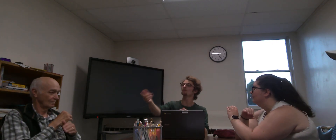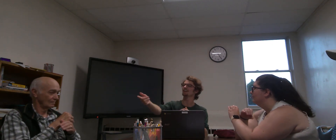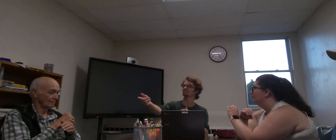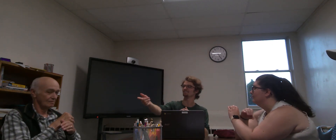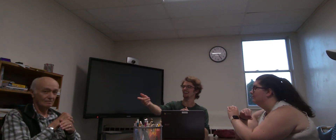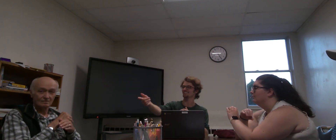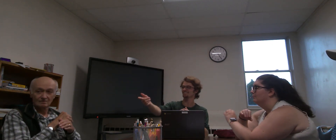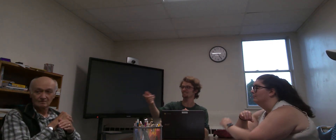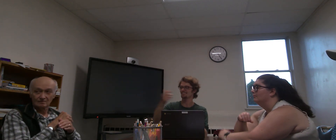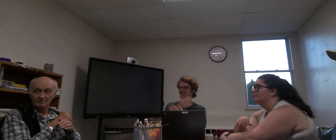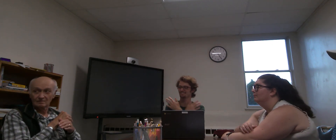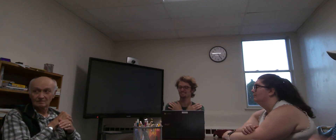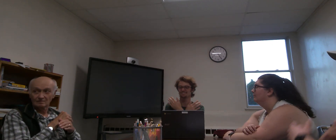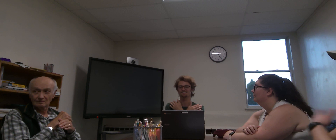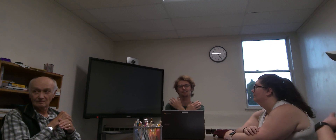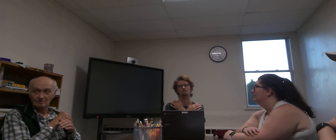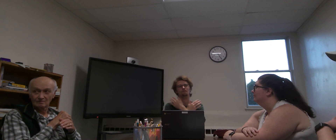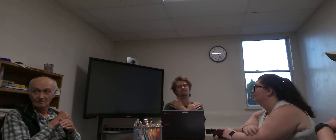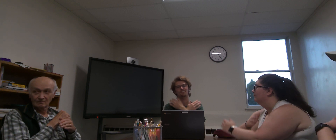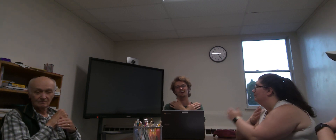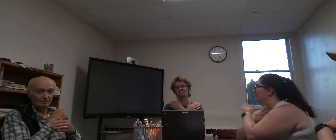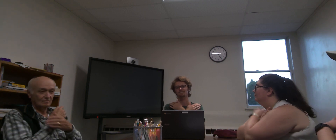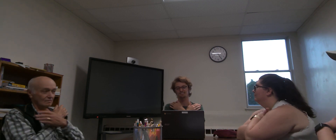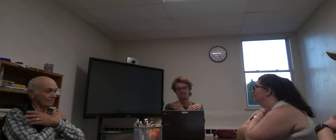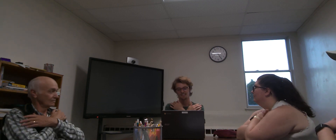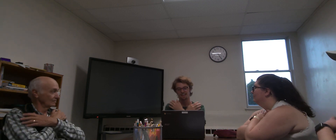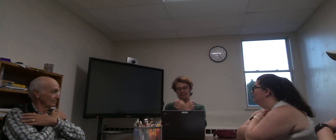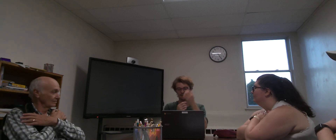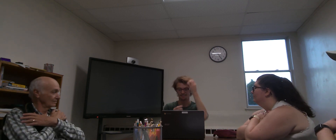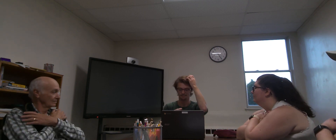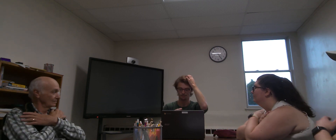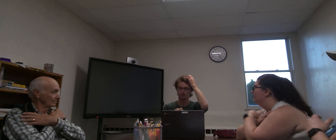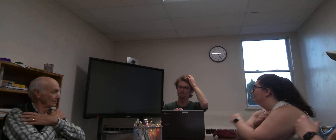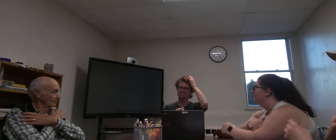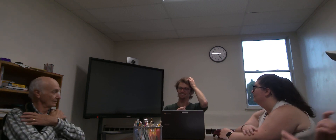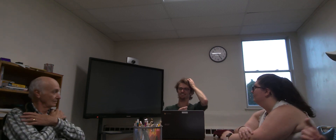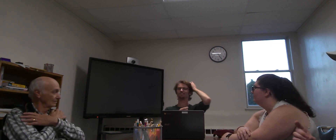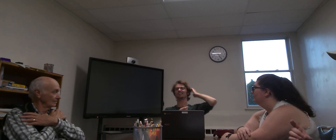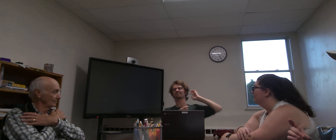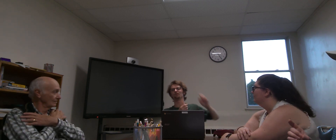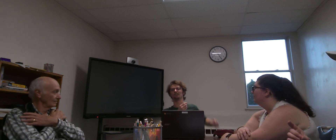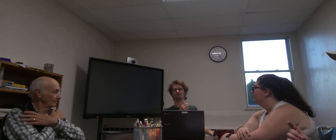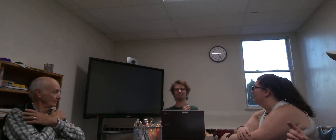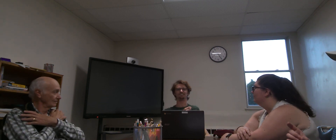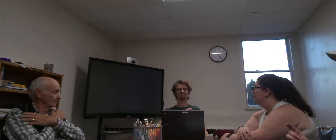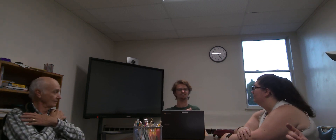have relaxed, Carol. Relax. And no big deal. This is kind of the weird one.